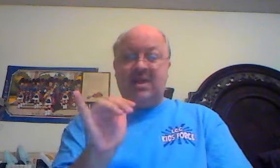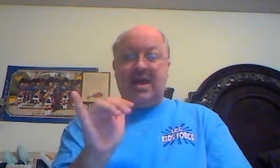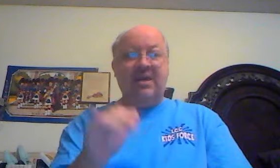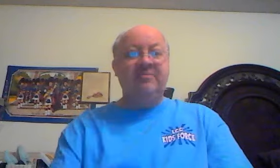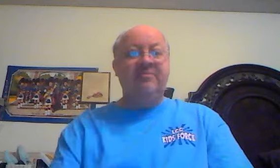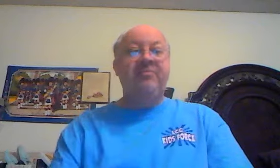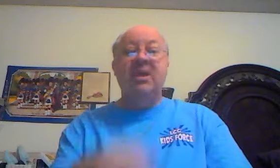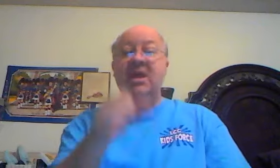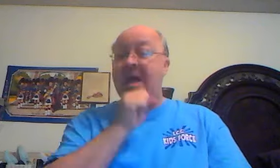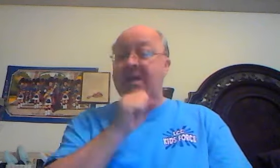like